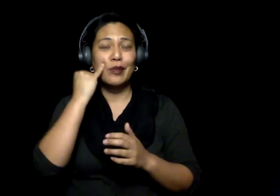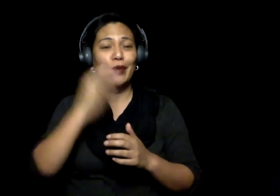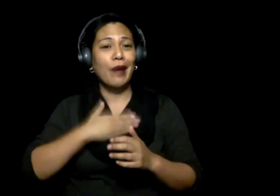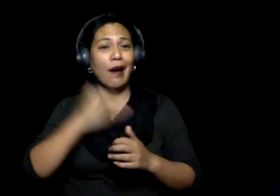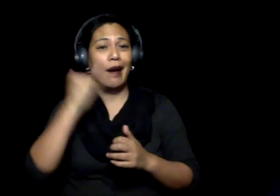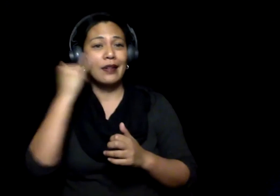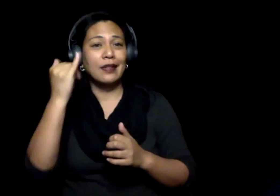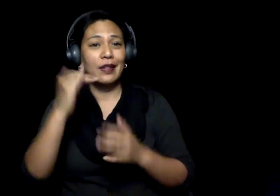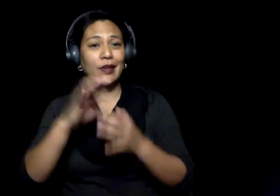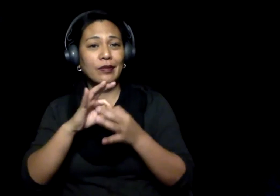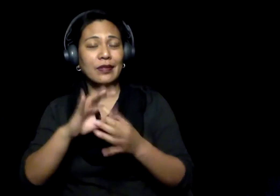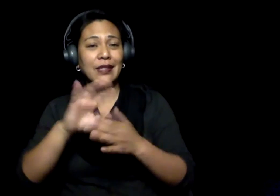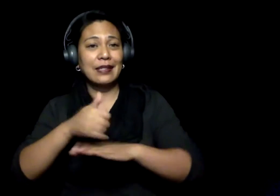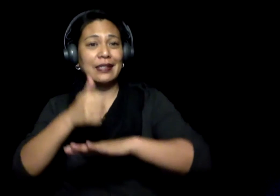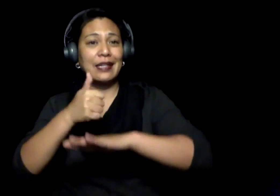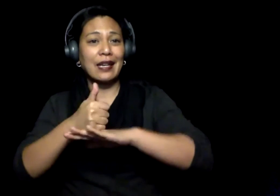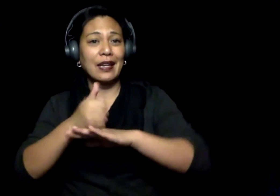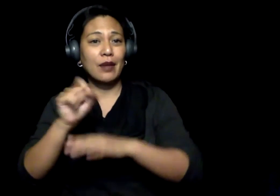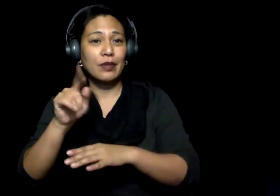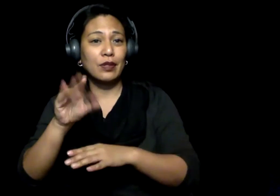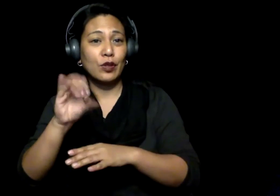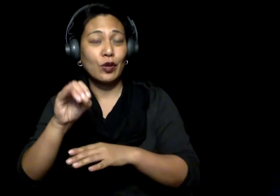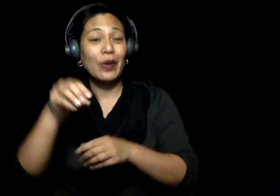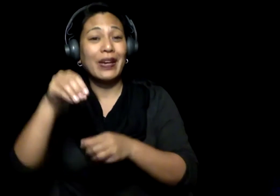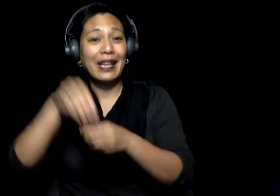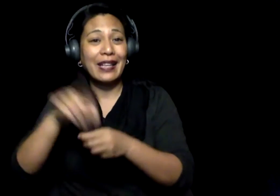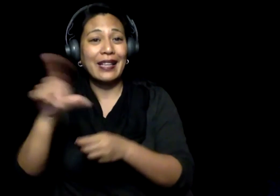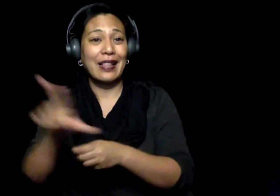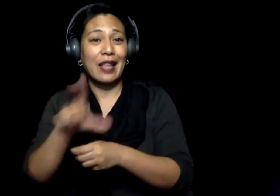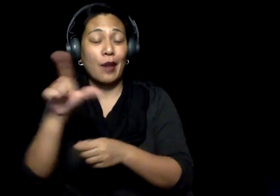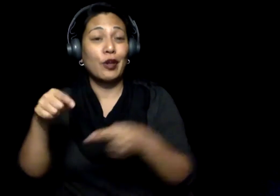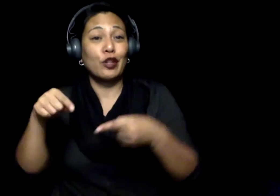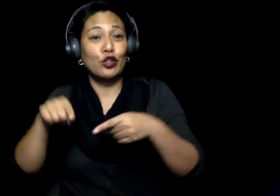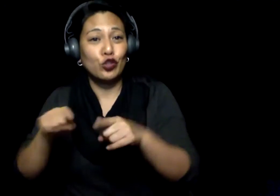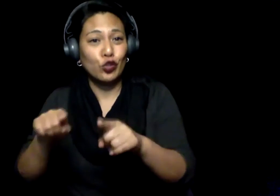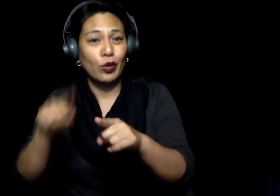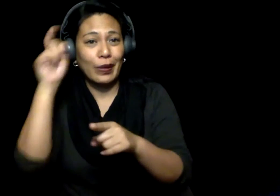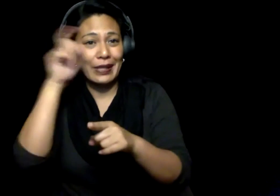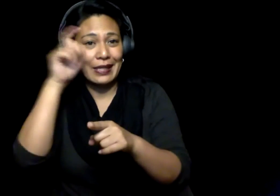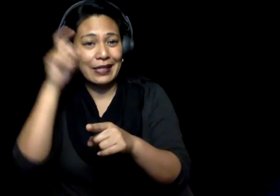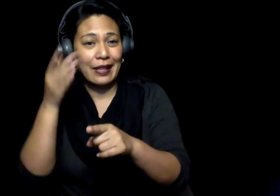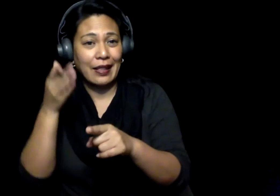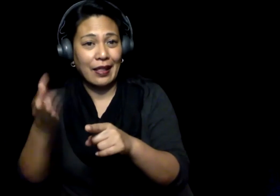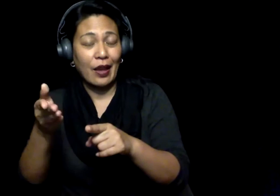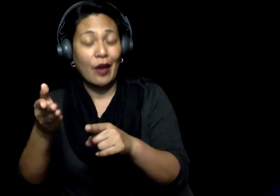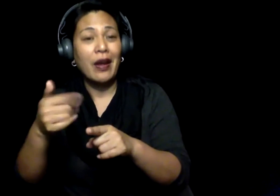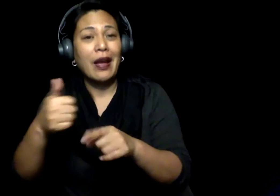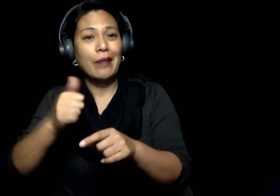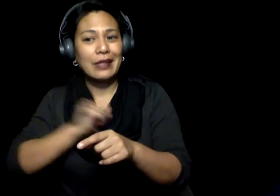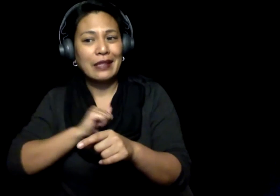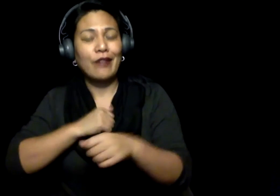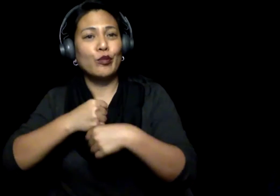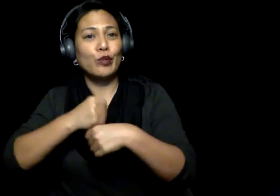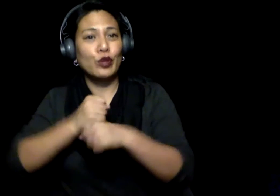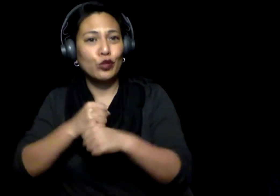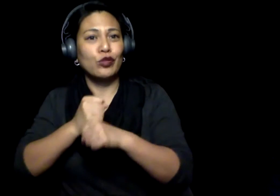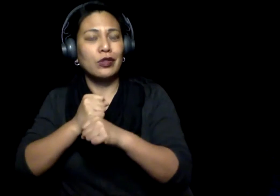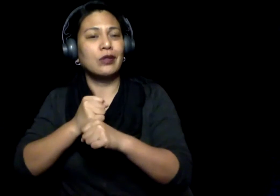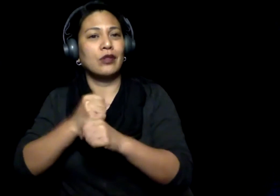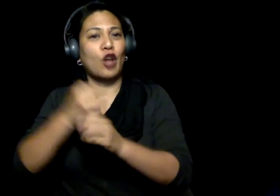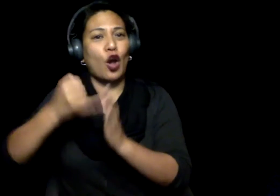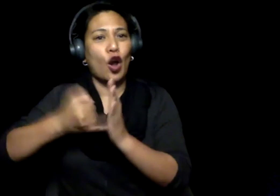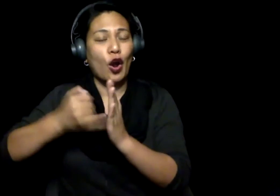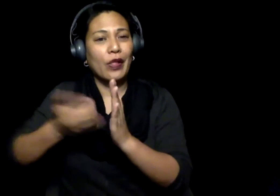in the library for the duration of my residency and produce work, would that be considered